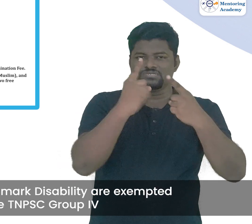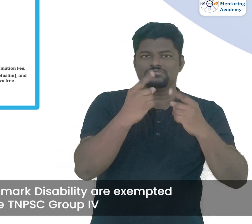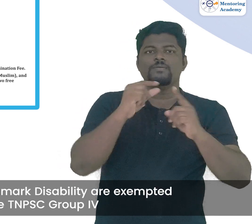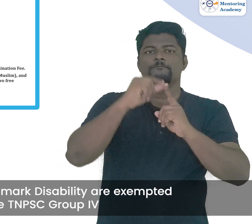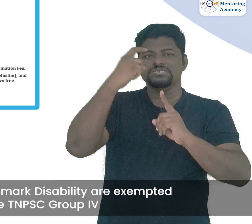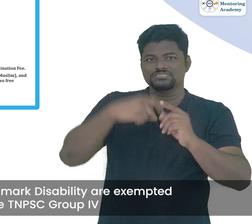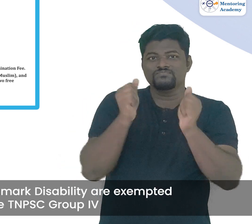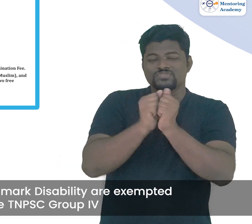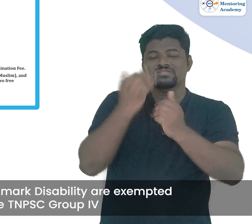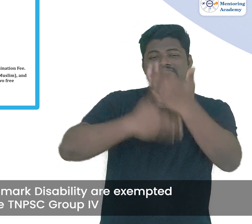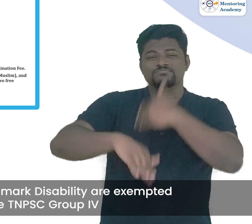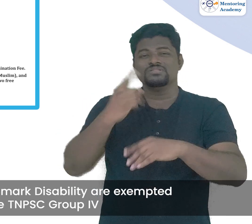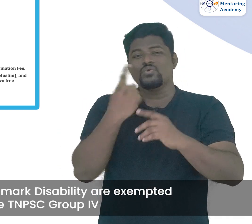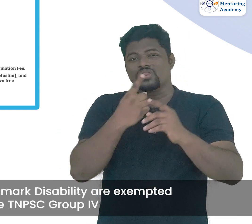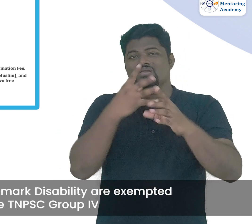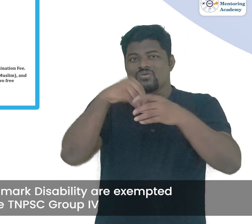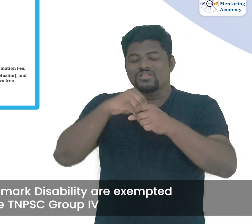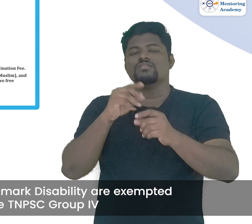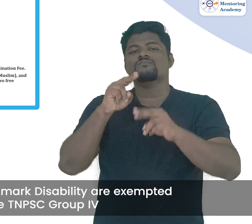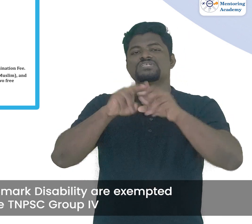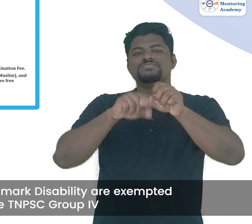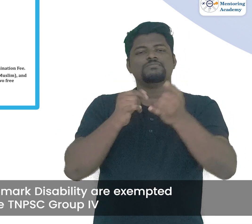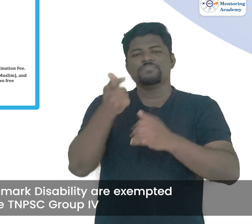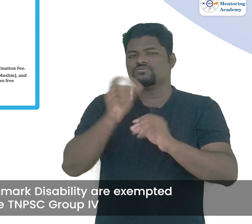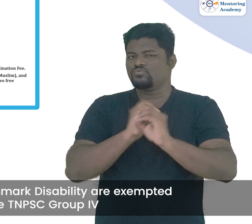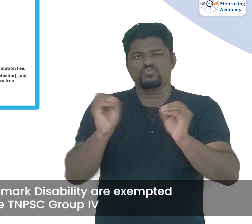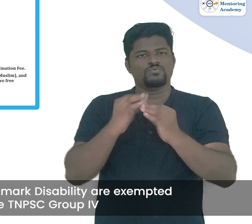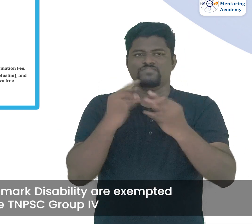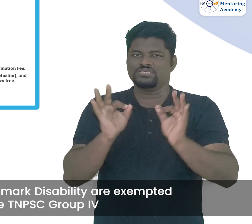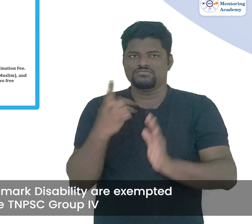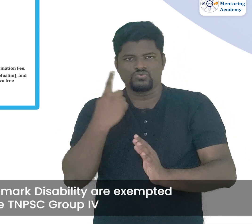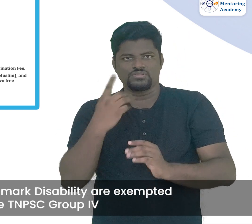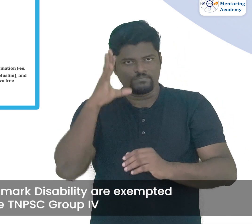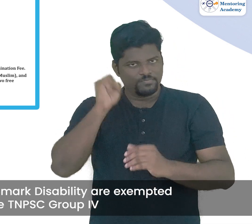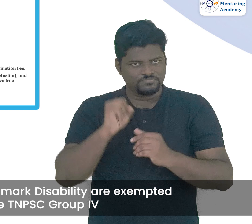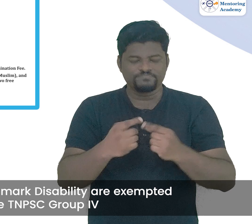1. Persons with benchmark disability are exempted from the TNPSC Group 4.